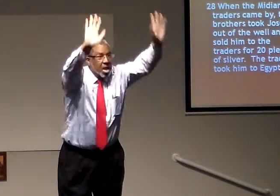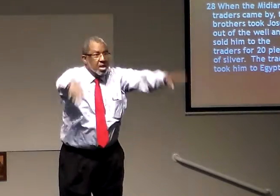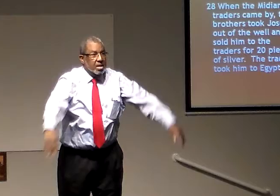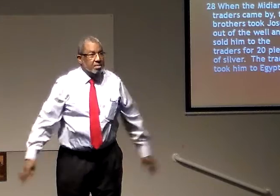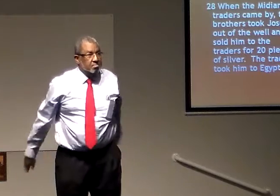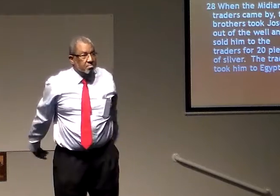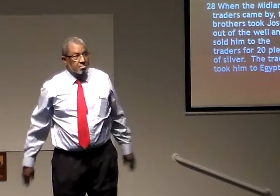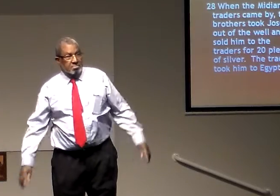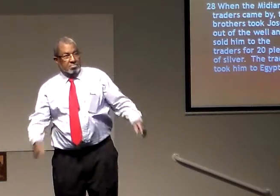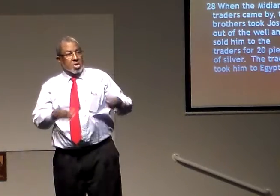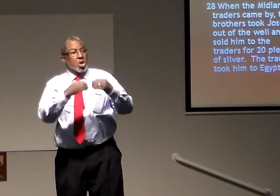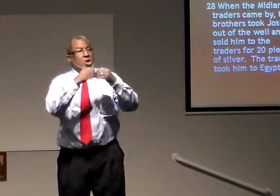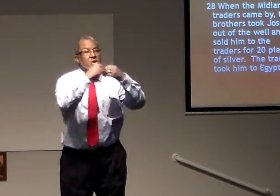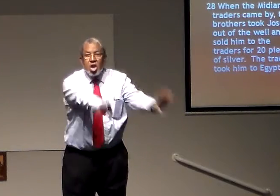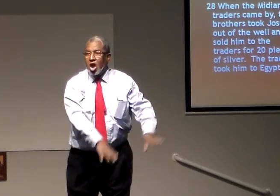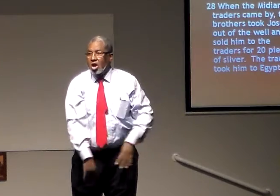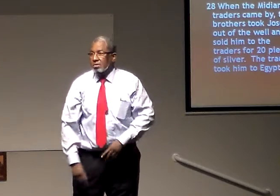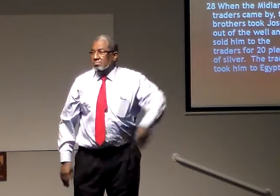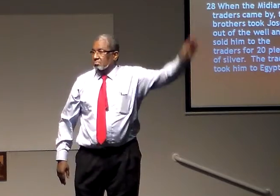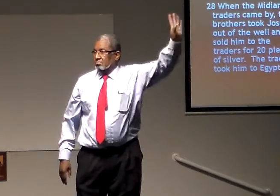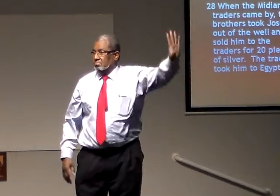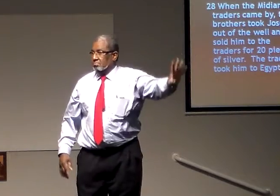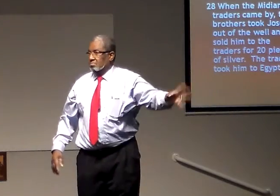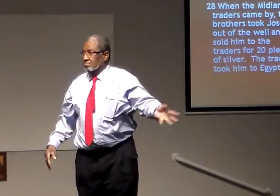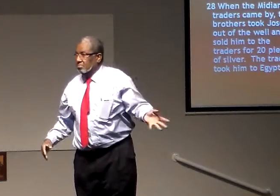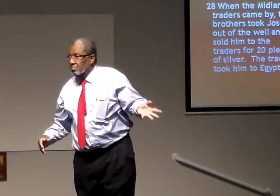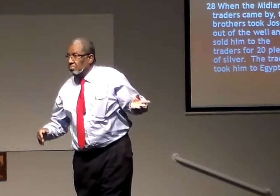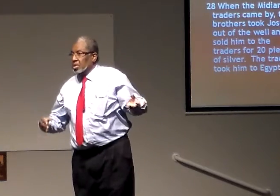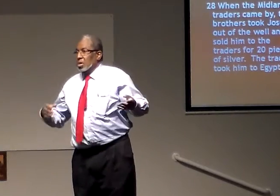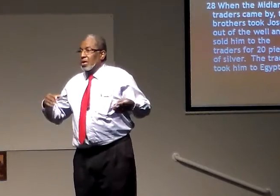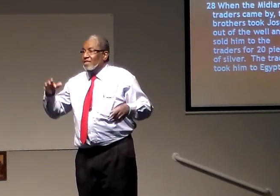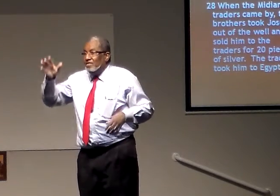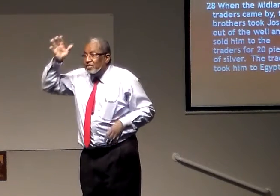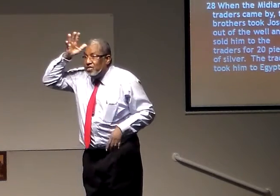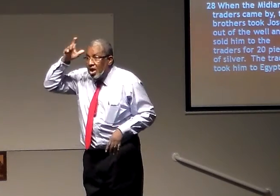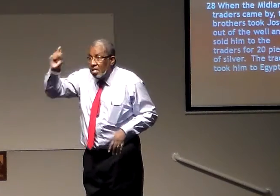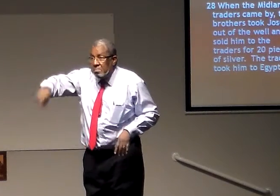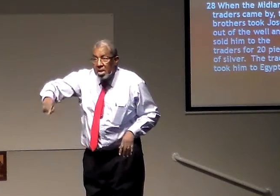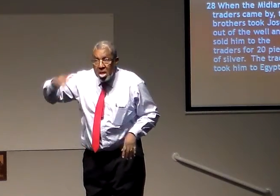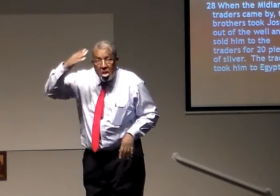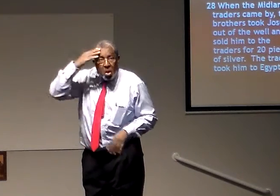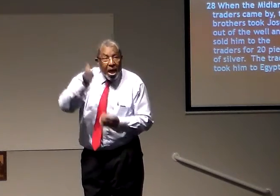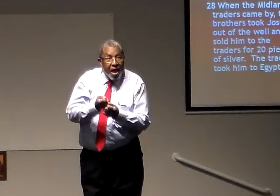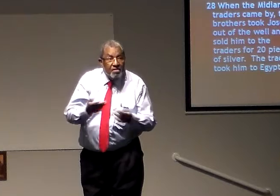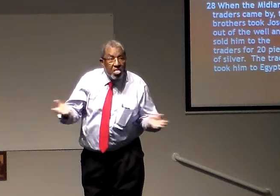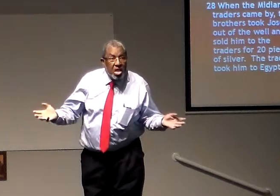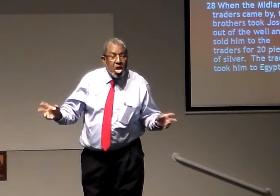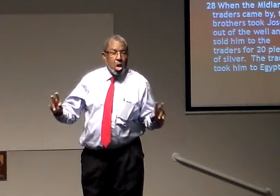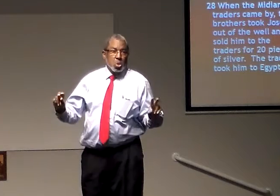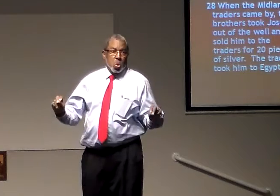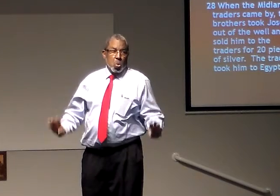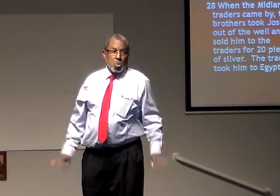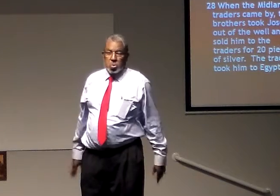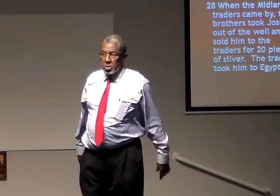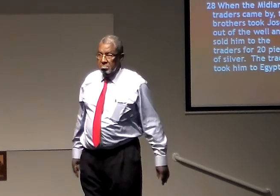Bye-bye, go on, go away, brothers. You are gone. What is Father must know everything?